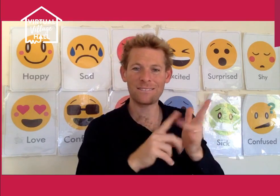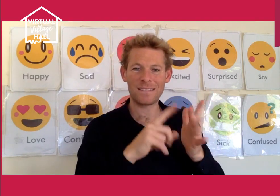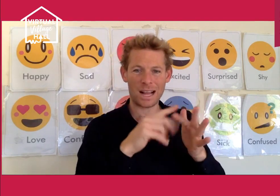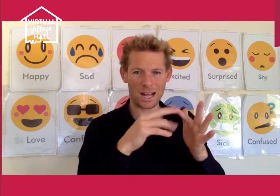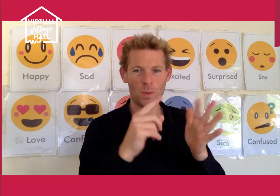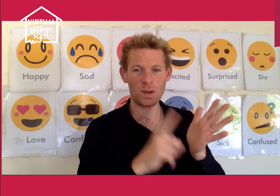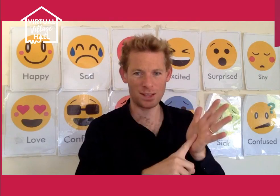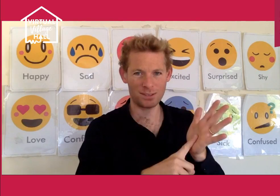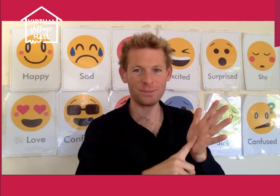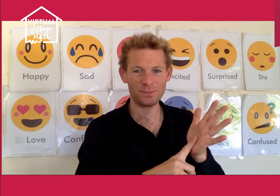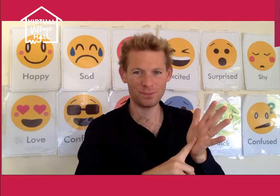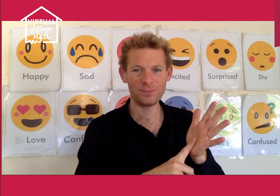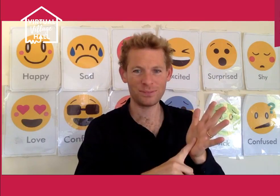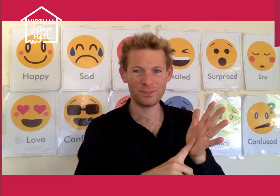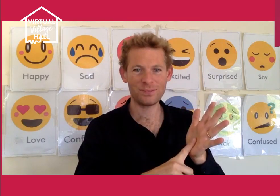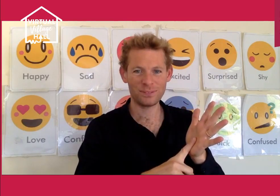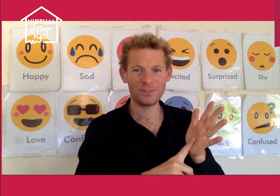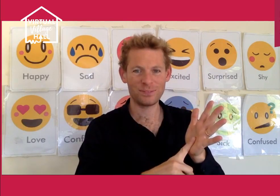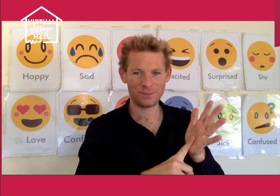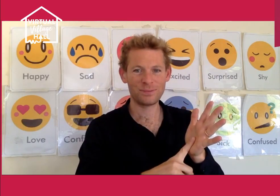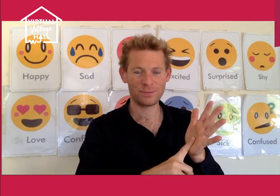Okay, so those are the vowels of the alphabet.